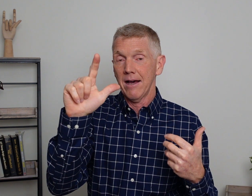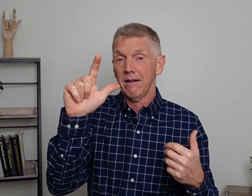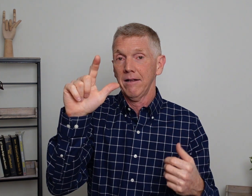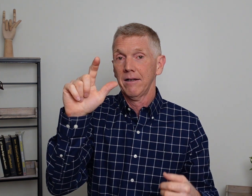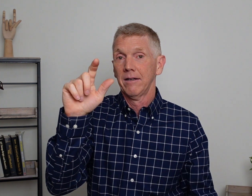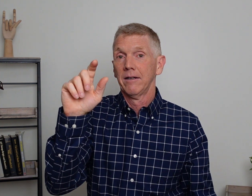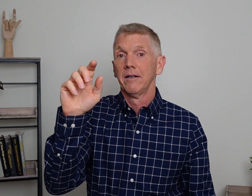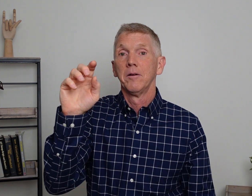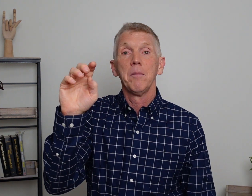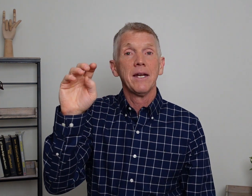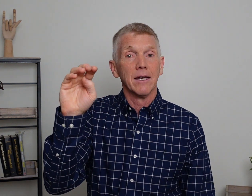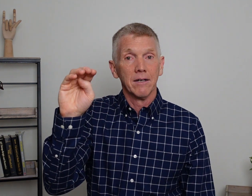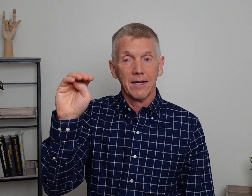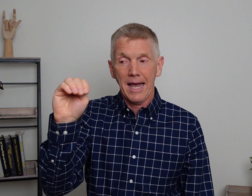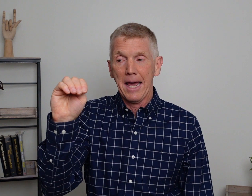S-O-C-I-A-L, media,